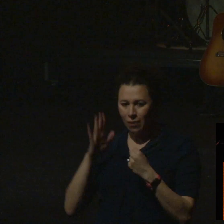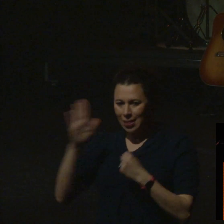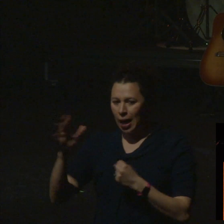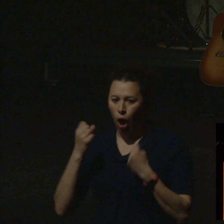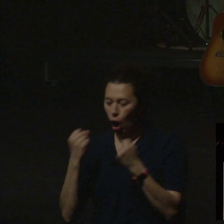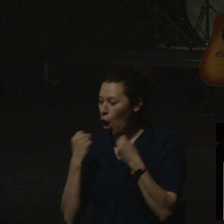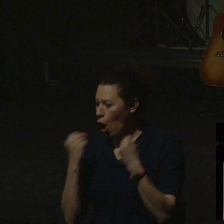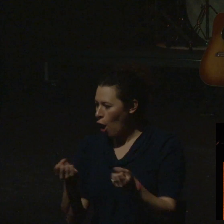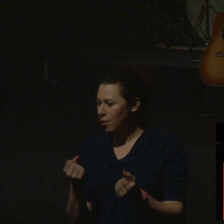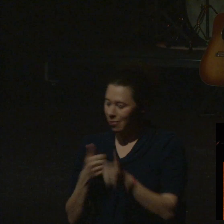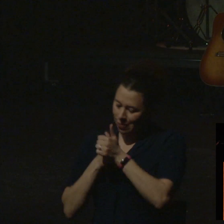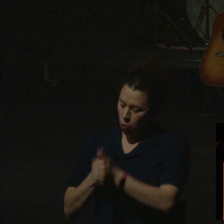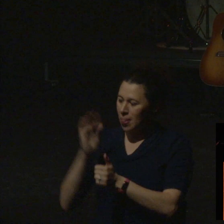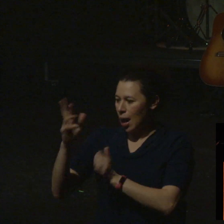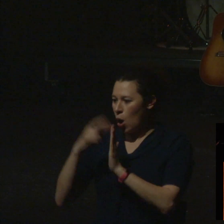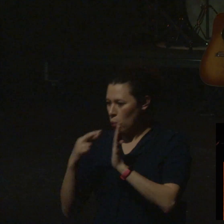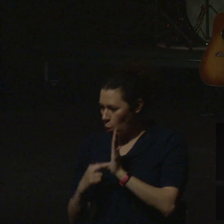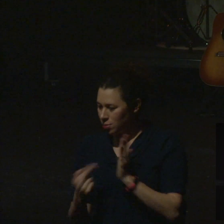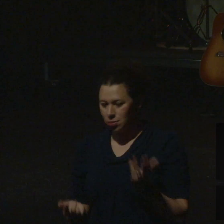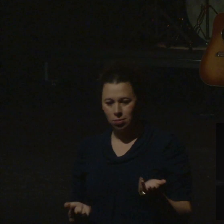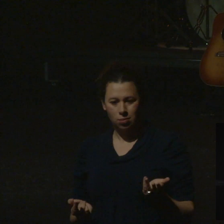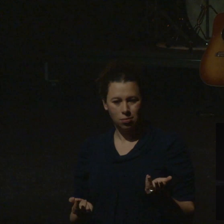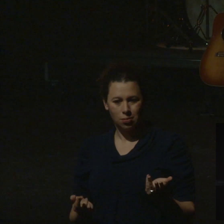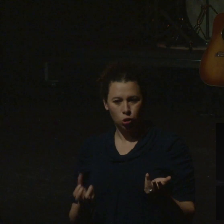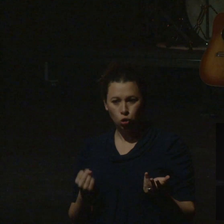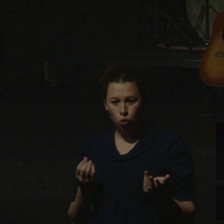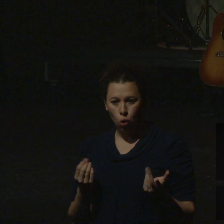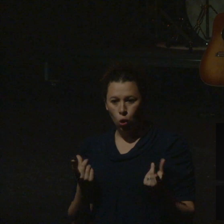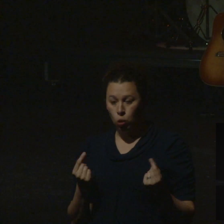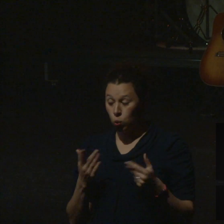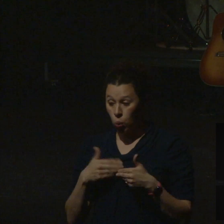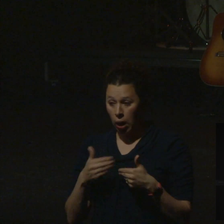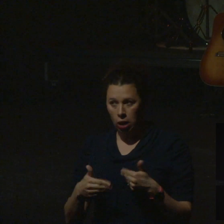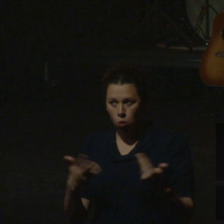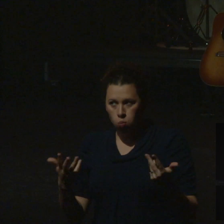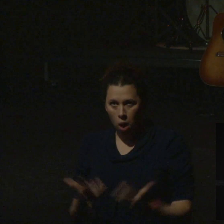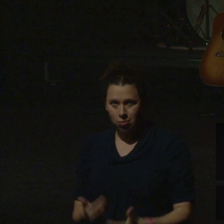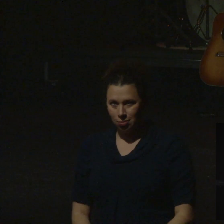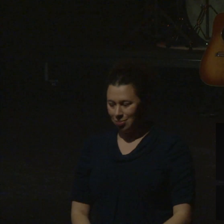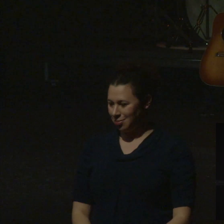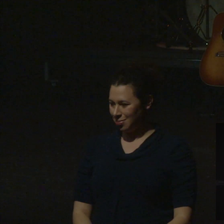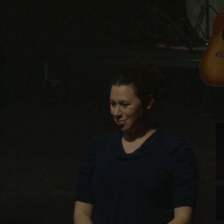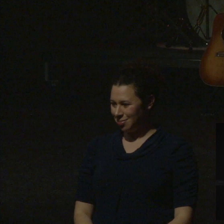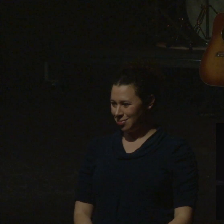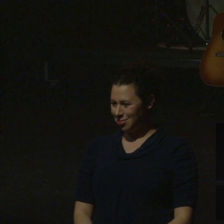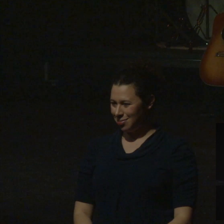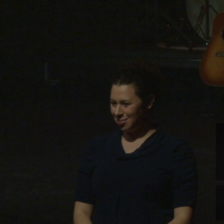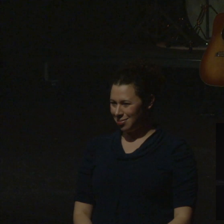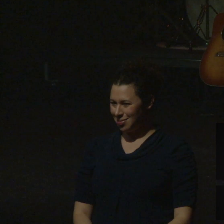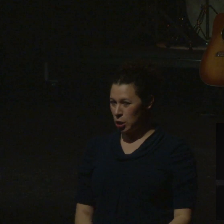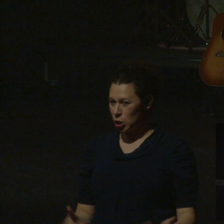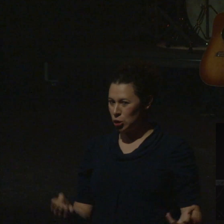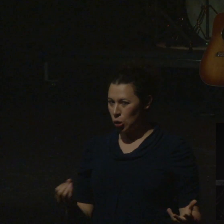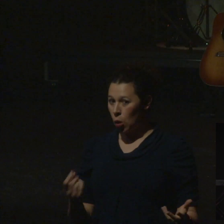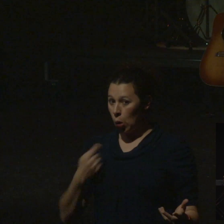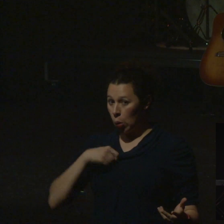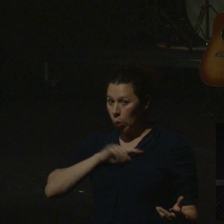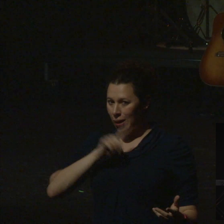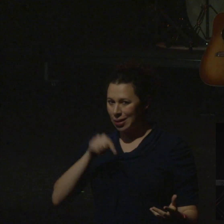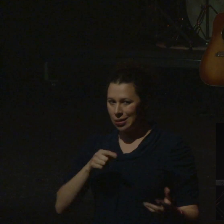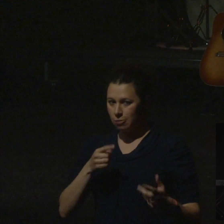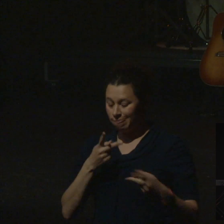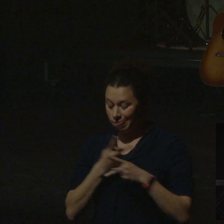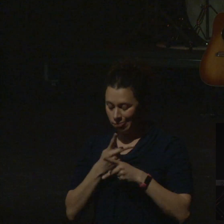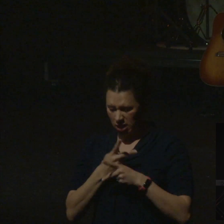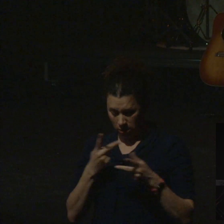What's next? What are you going to do in life now? So we got to wrestle with that question. Is this